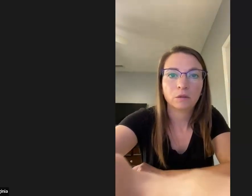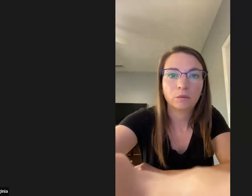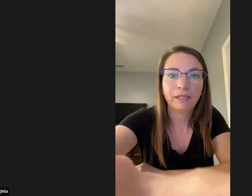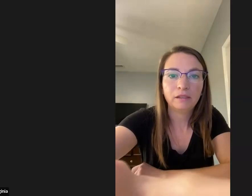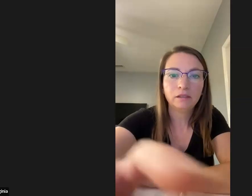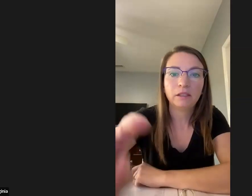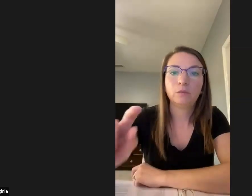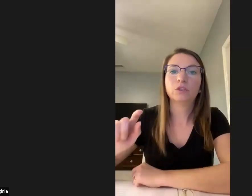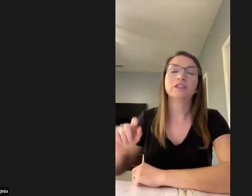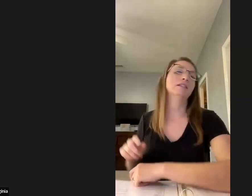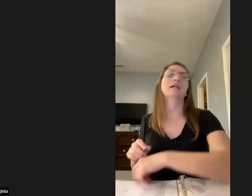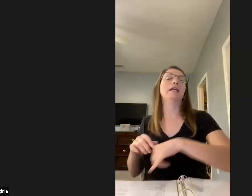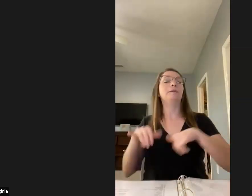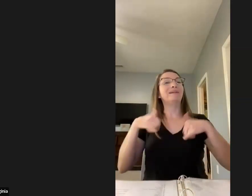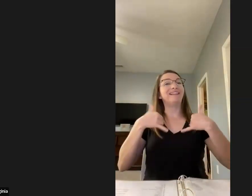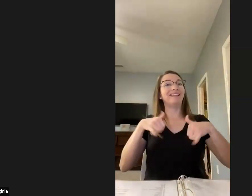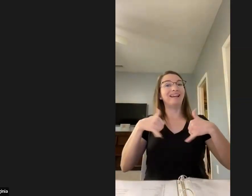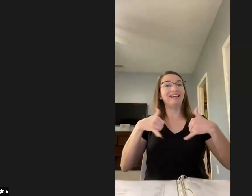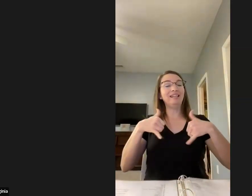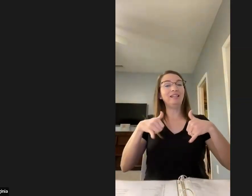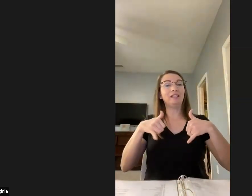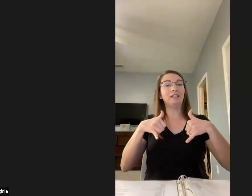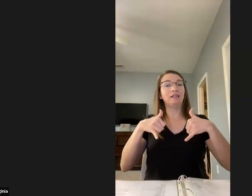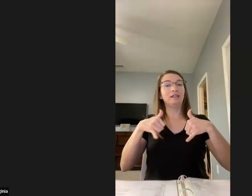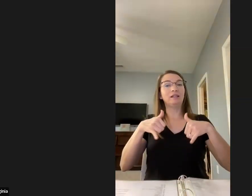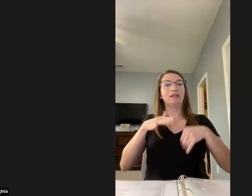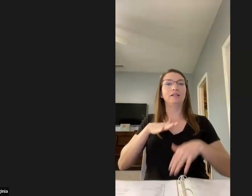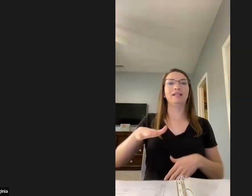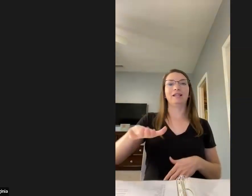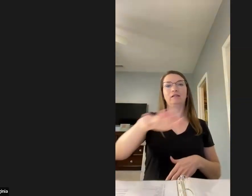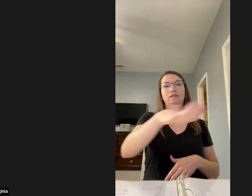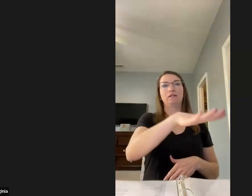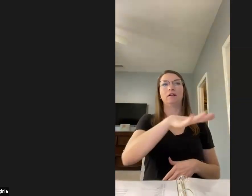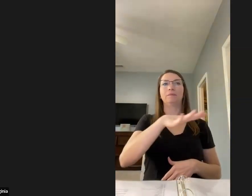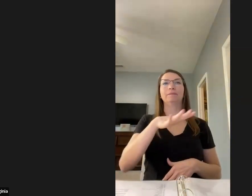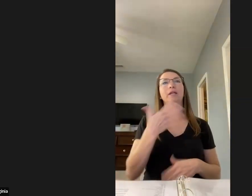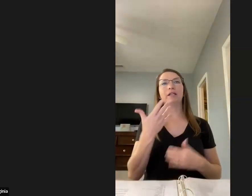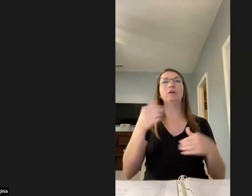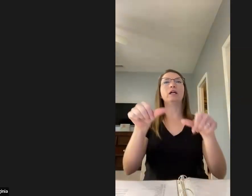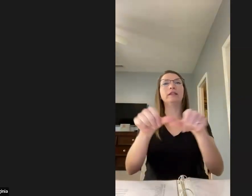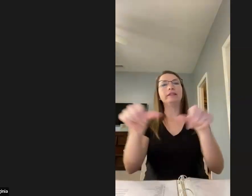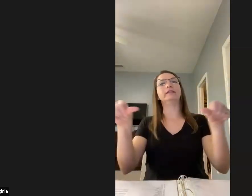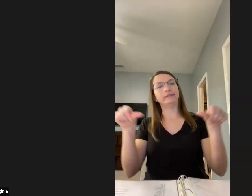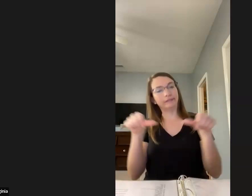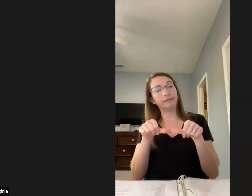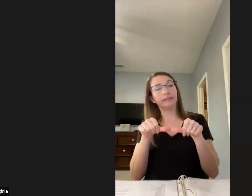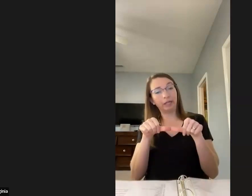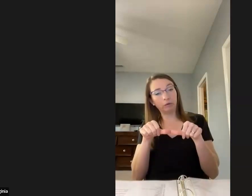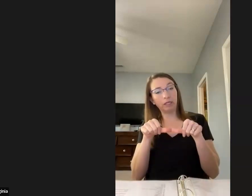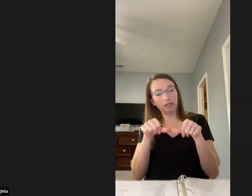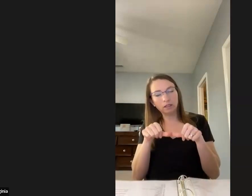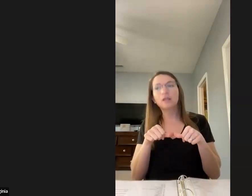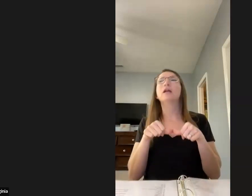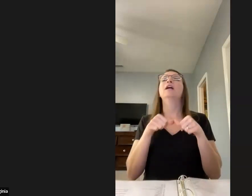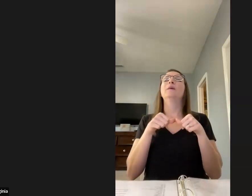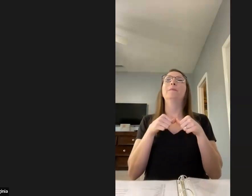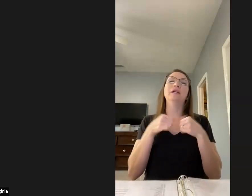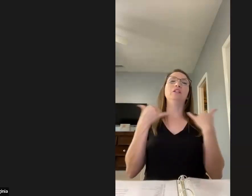So basically we're gonna sign play and then I know I taught this is area, but you can